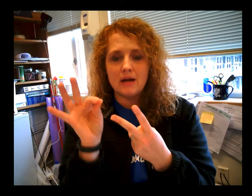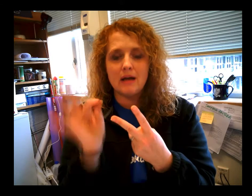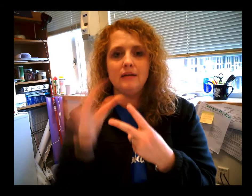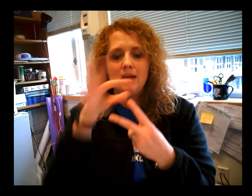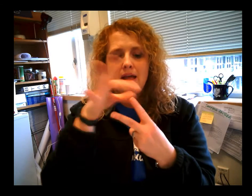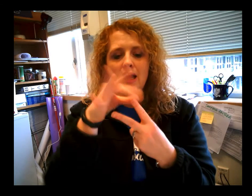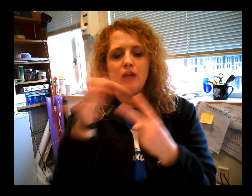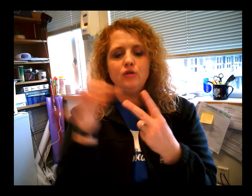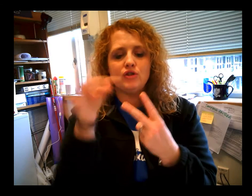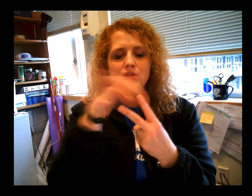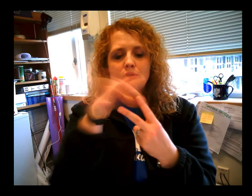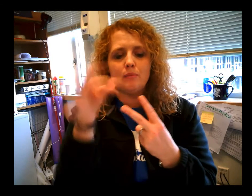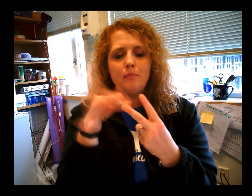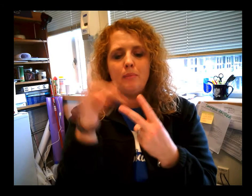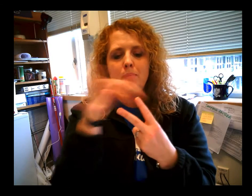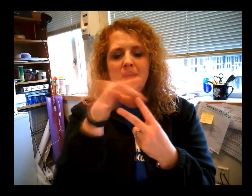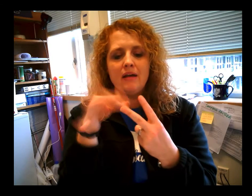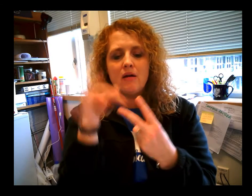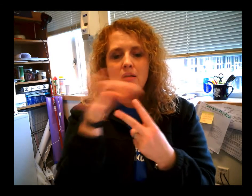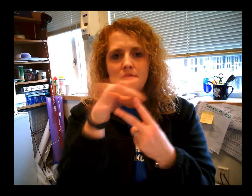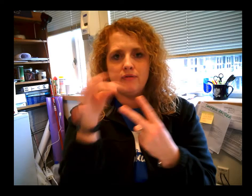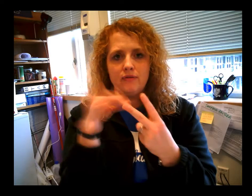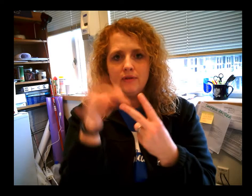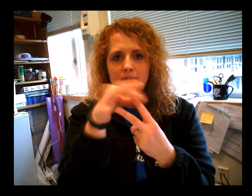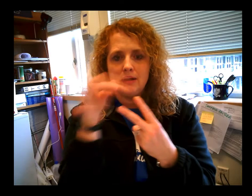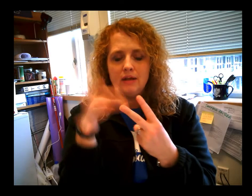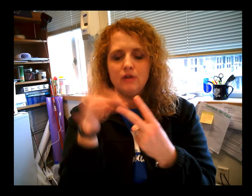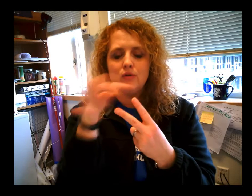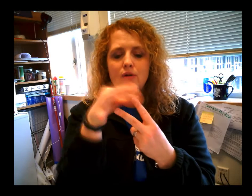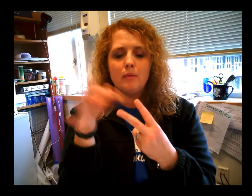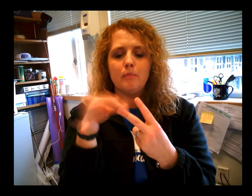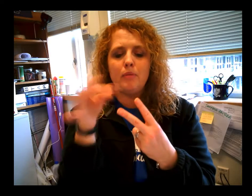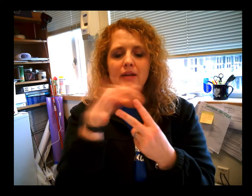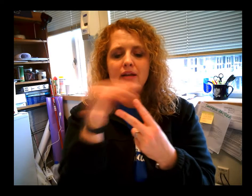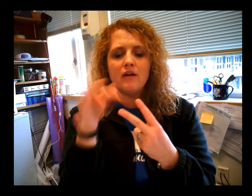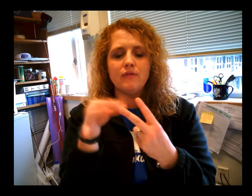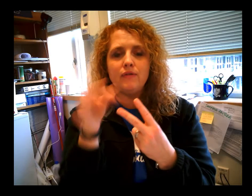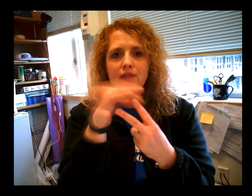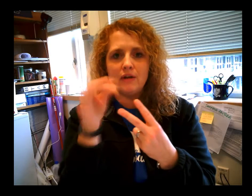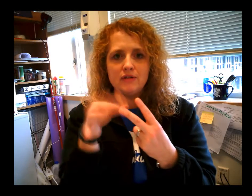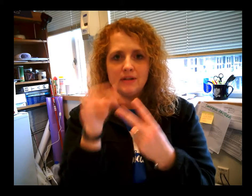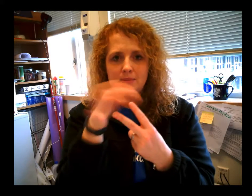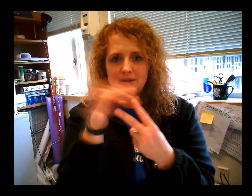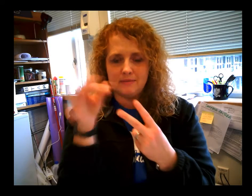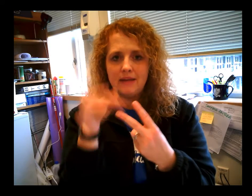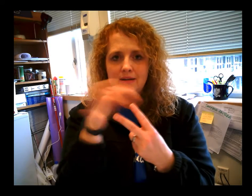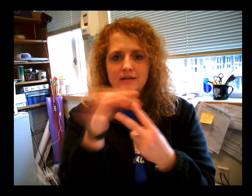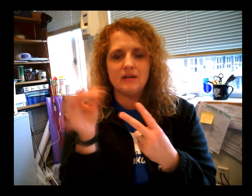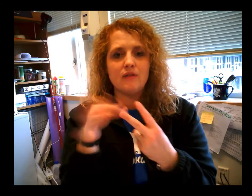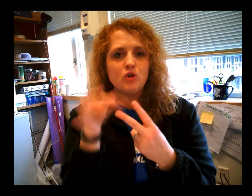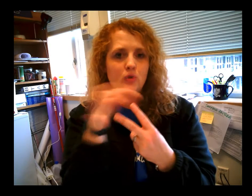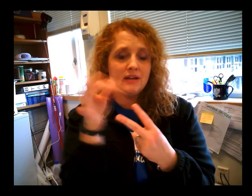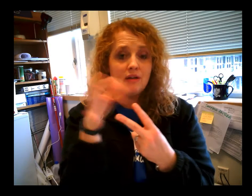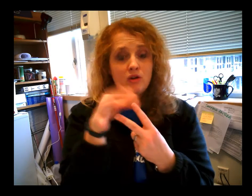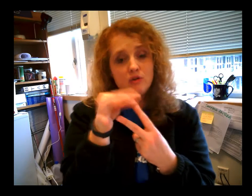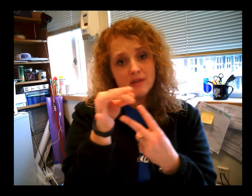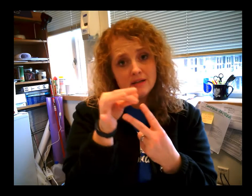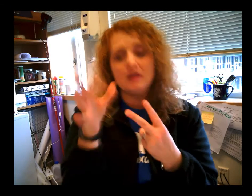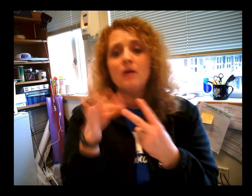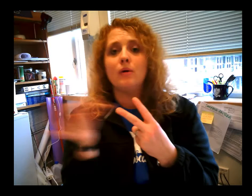9, and you're just picking off, you're pulling off of your fingertips like this. You have a choice. You can do this or you can